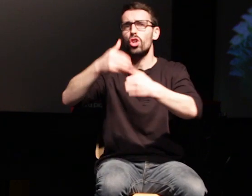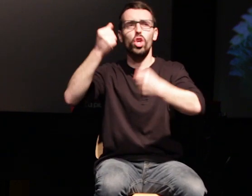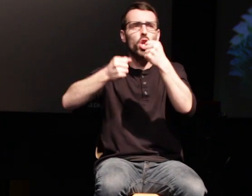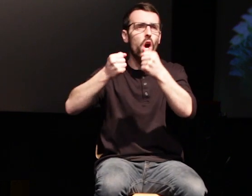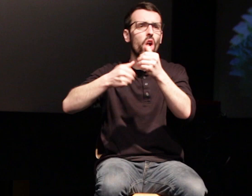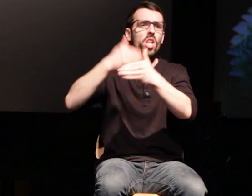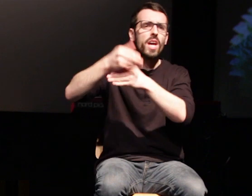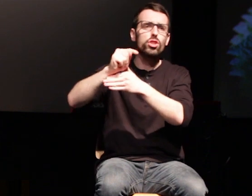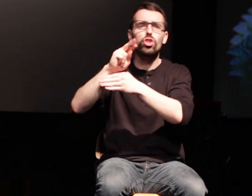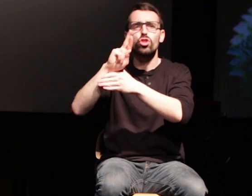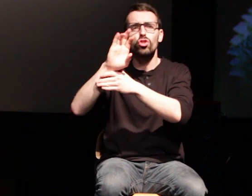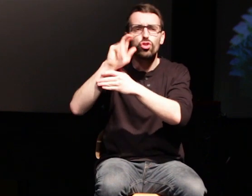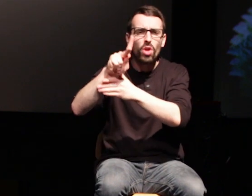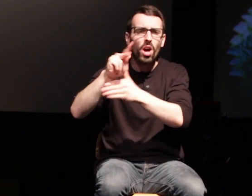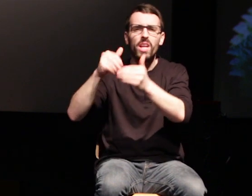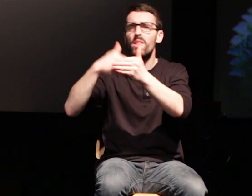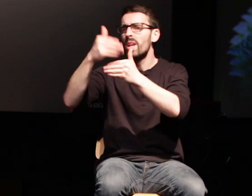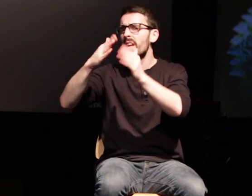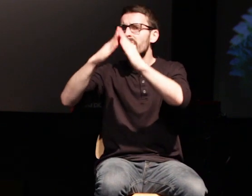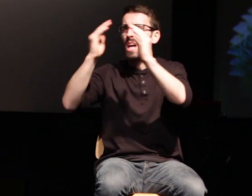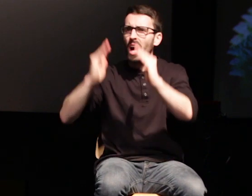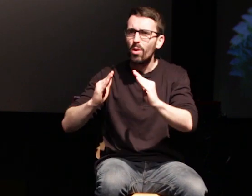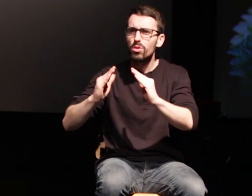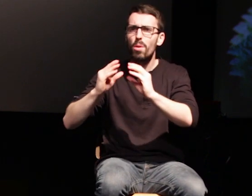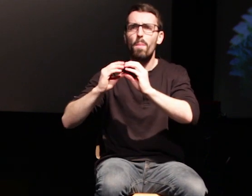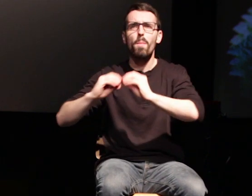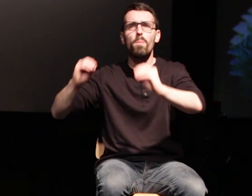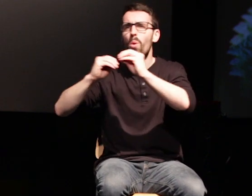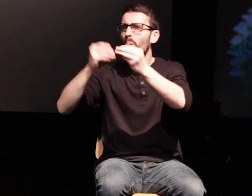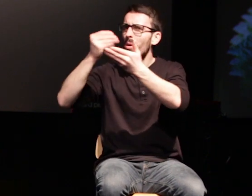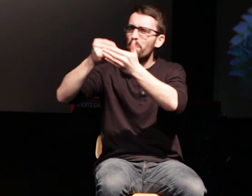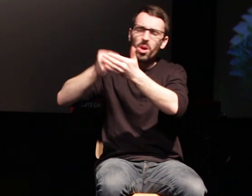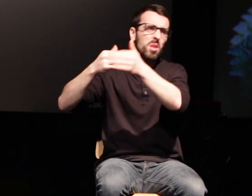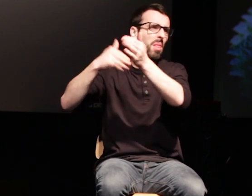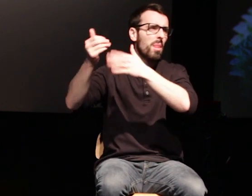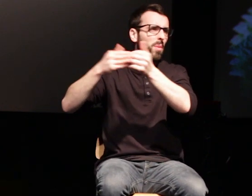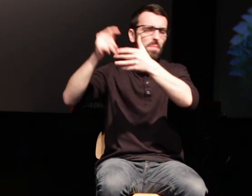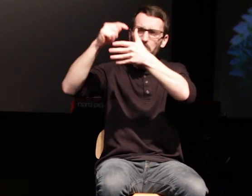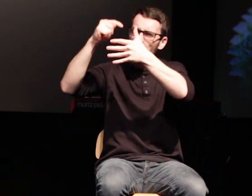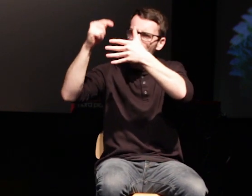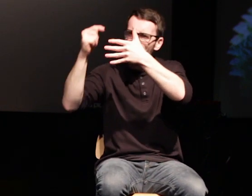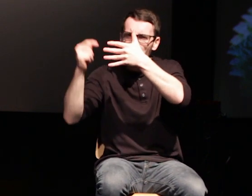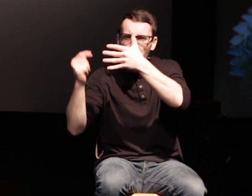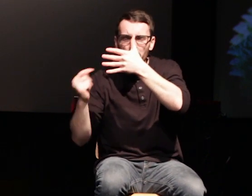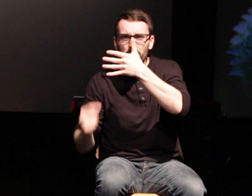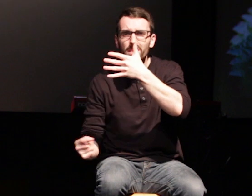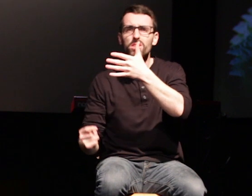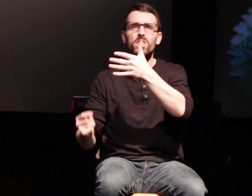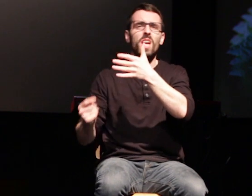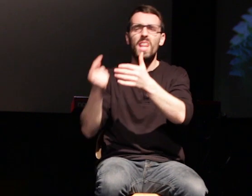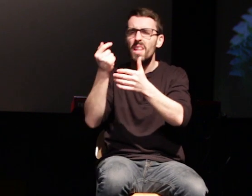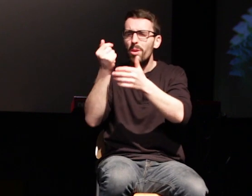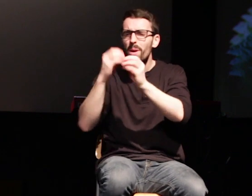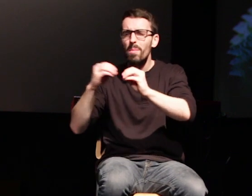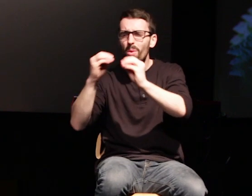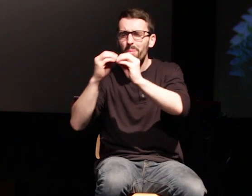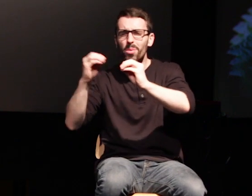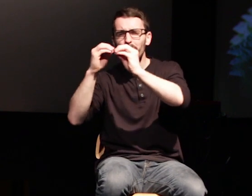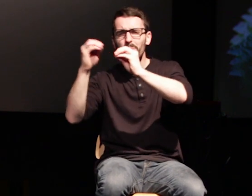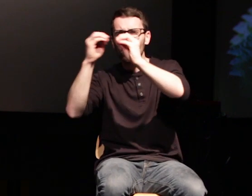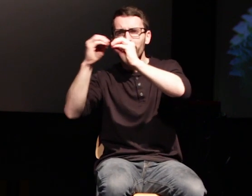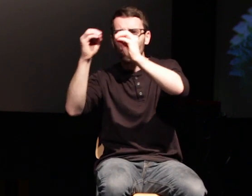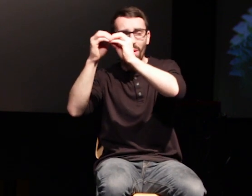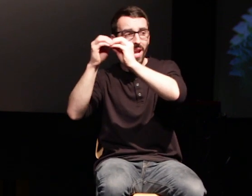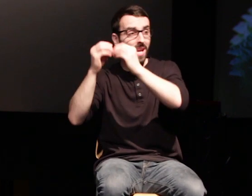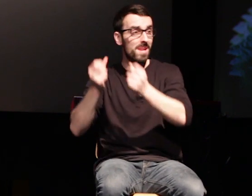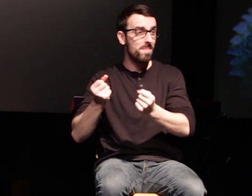next job or a bigger paycheck or that bonus, whatever it may be, we go, if only I just had that one more, just a little bit more. And here's what many of us are